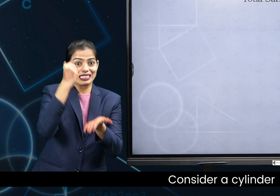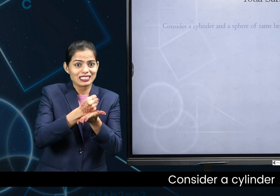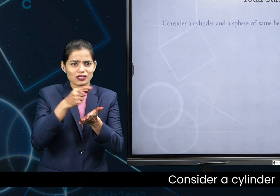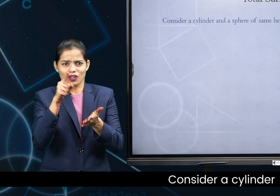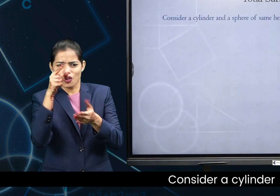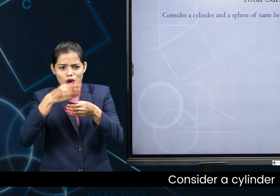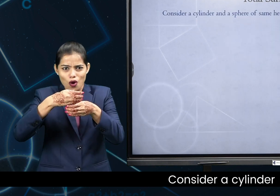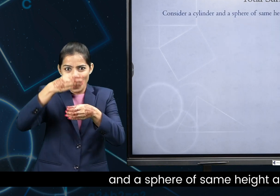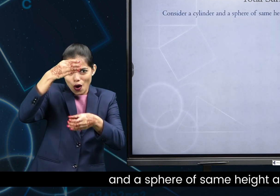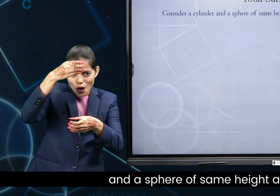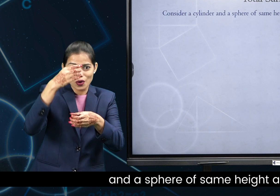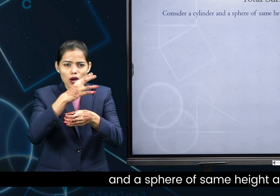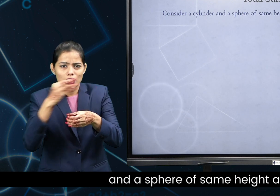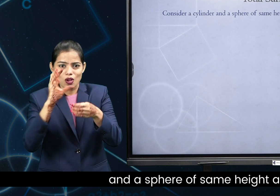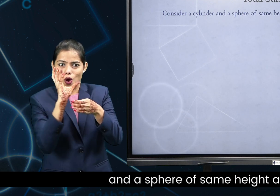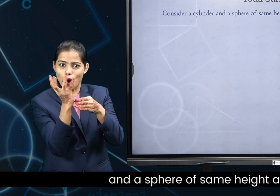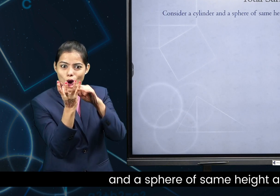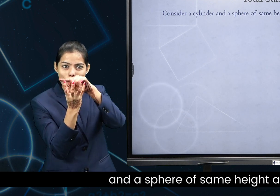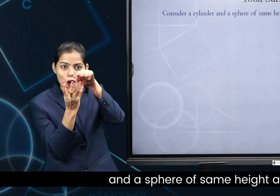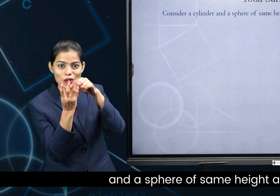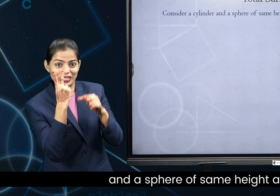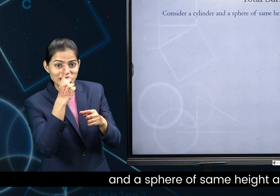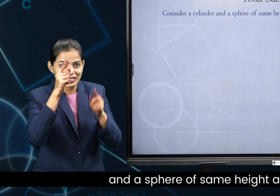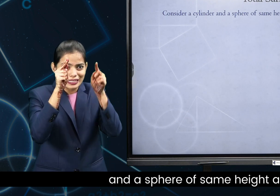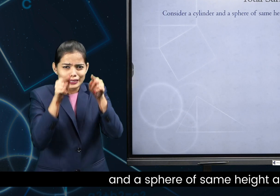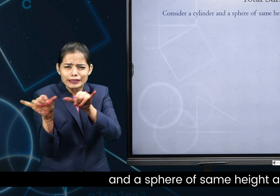Consider a cylinder and a sphere of same height and radius.